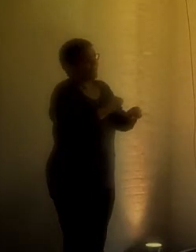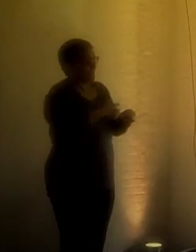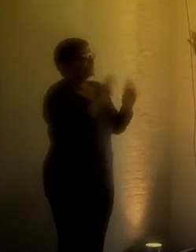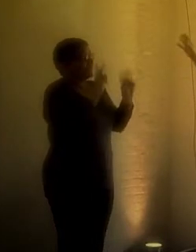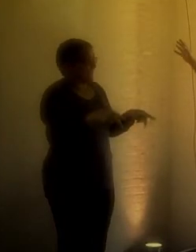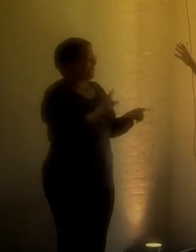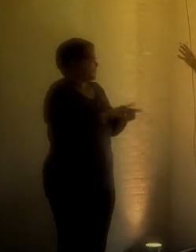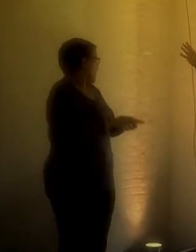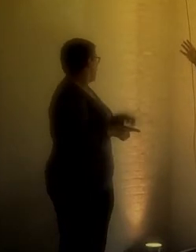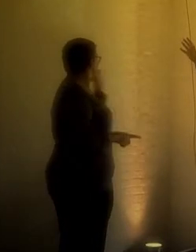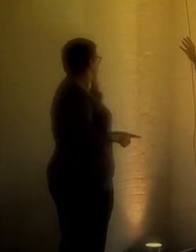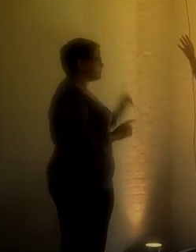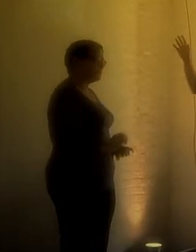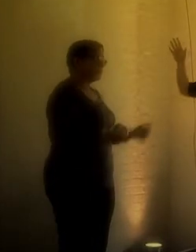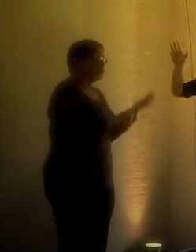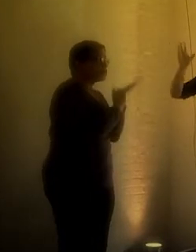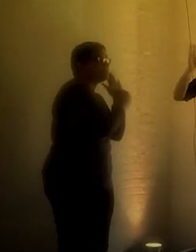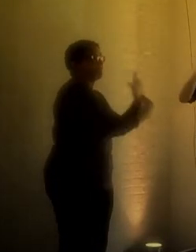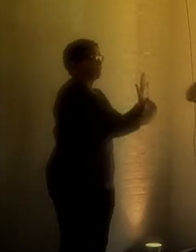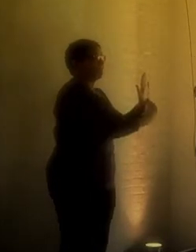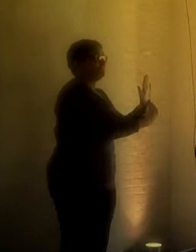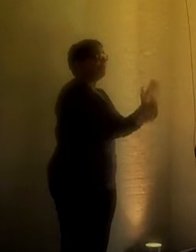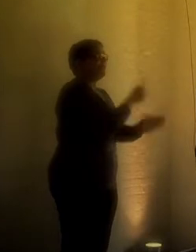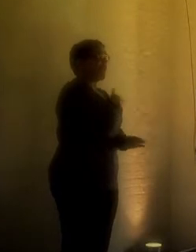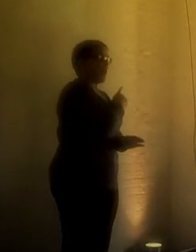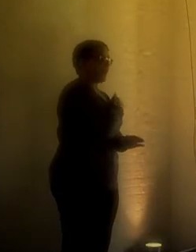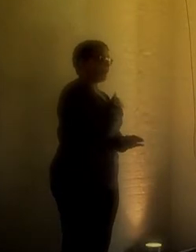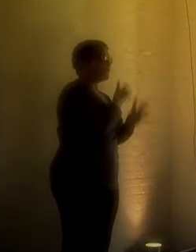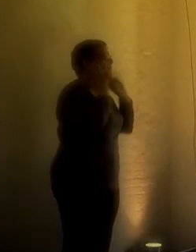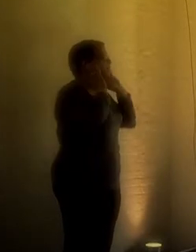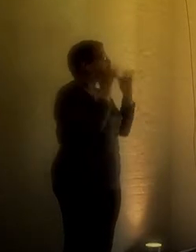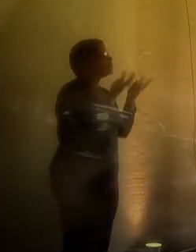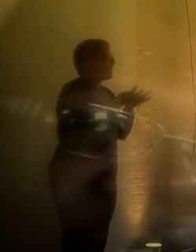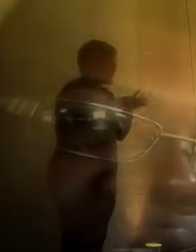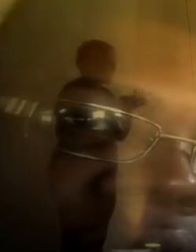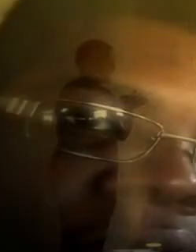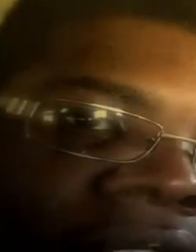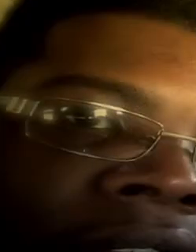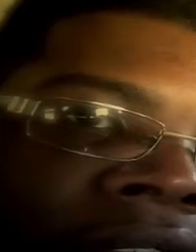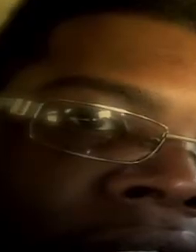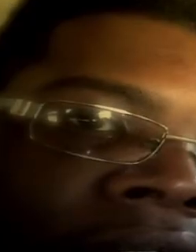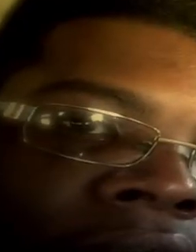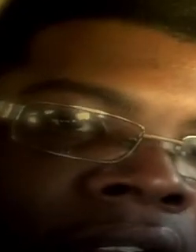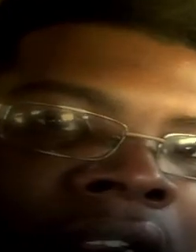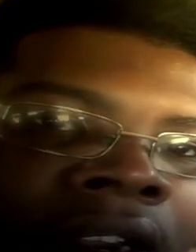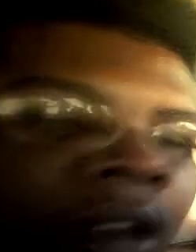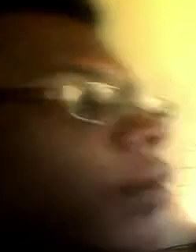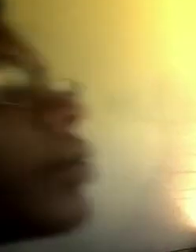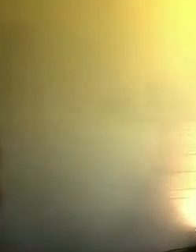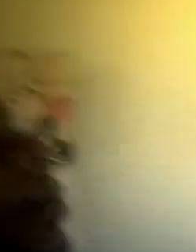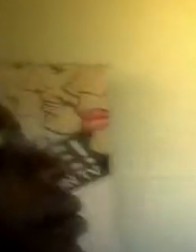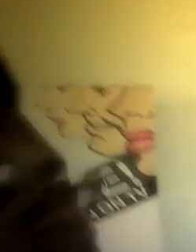And he, I think, is a great illustration as well, because Shakespeare, who was kicking around the sort